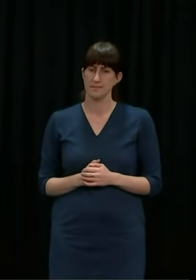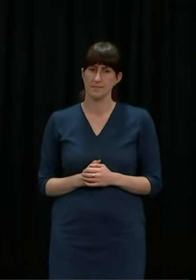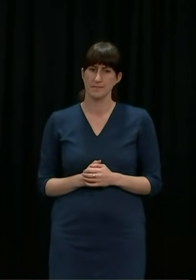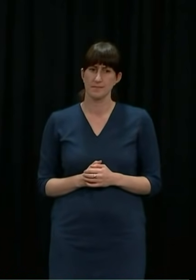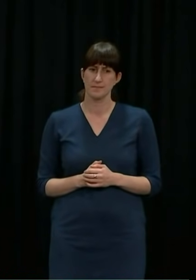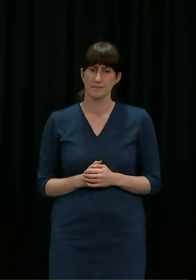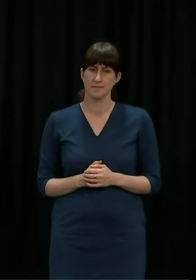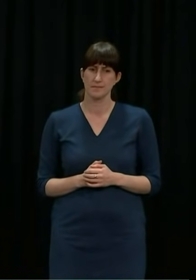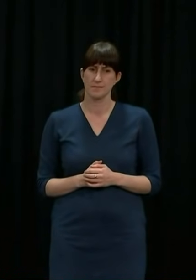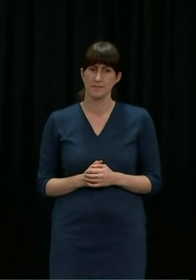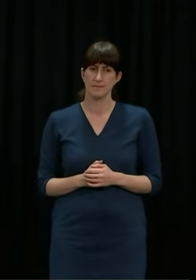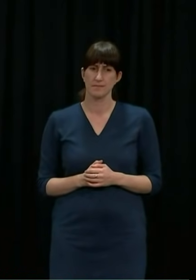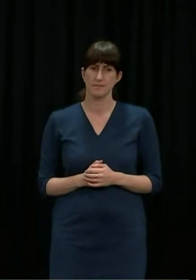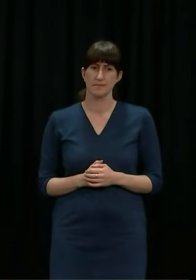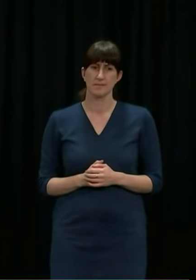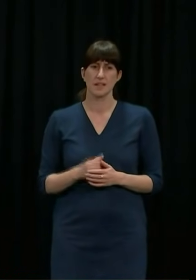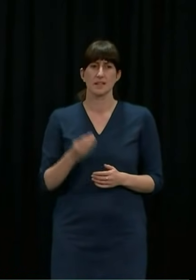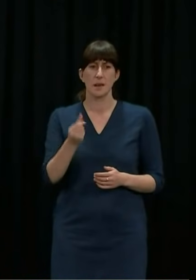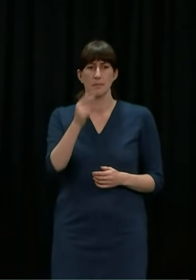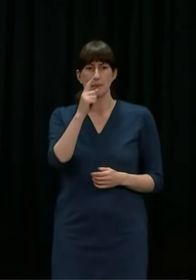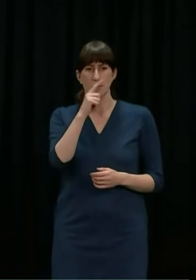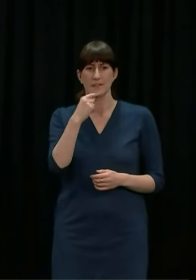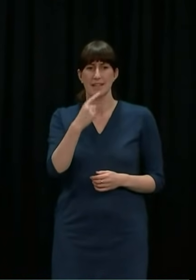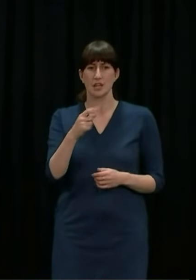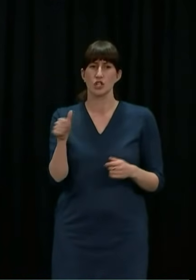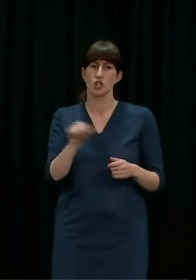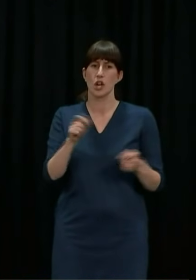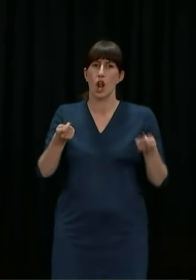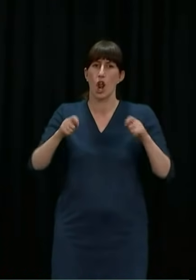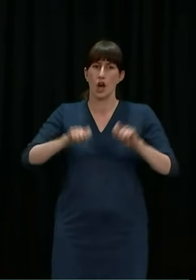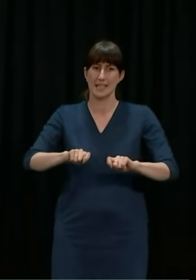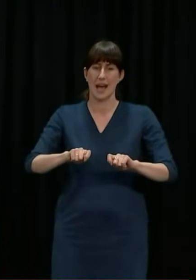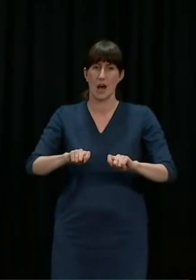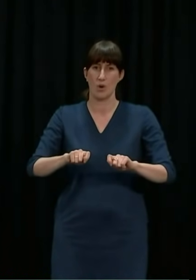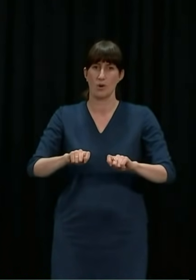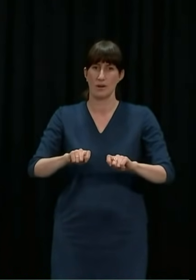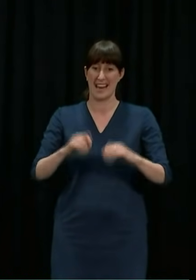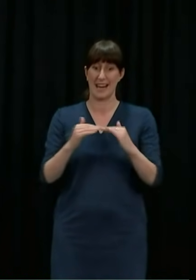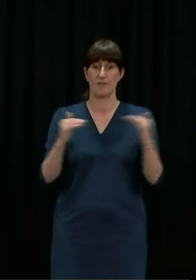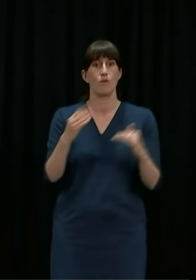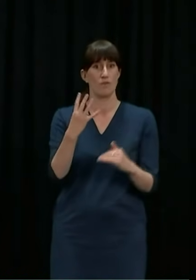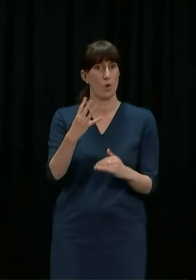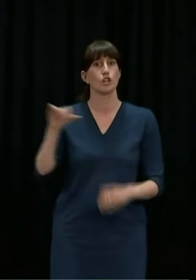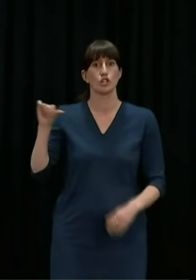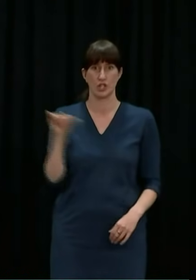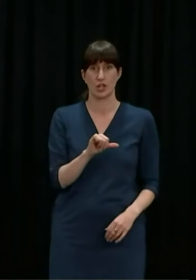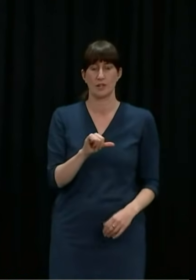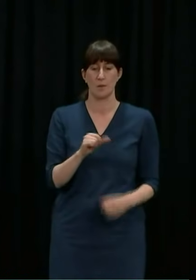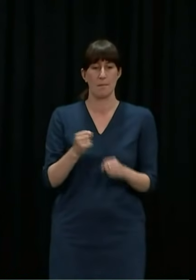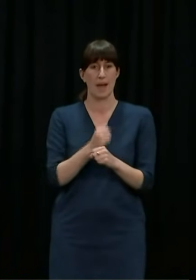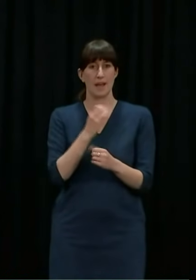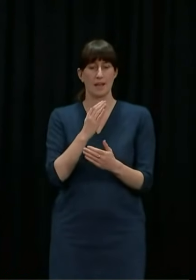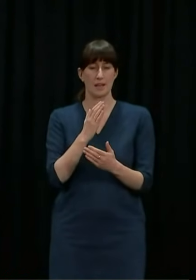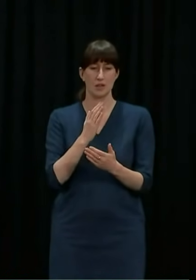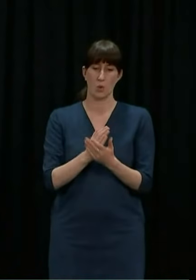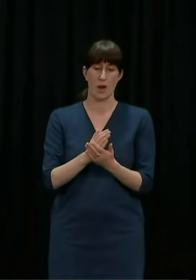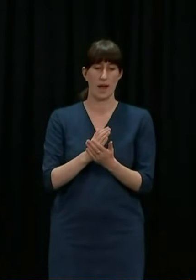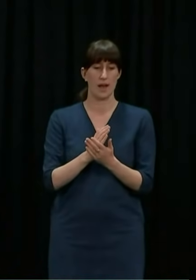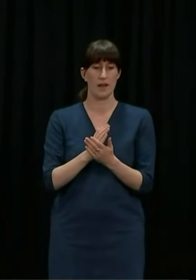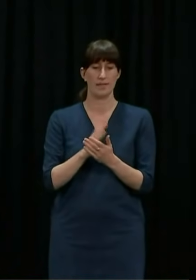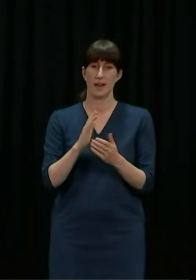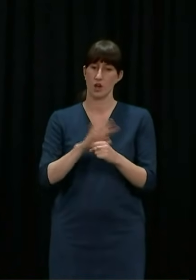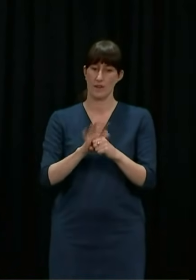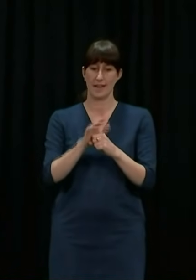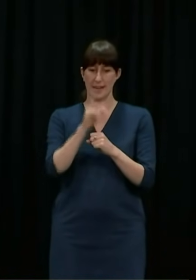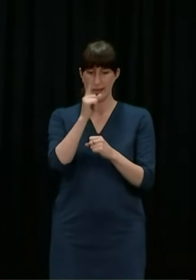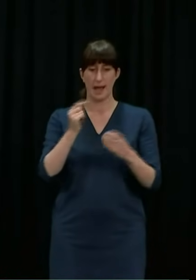4 lockdown may be needed to stop cases tracking up in Auckland as they are. What's your thinking on that, and could you rule it out? That's not something the